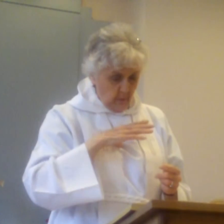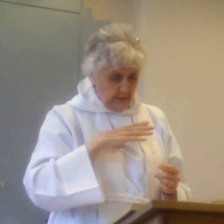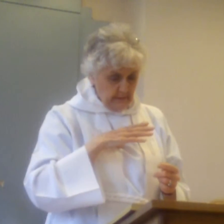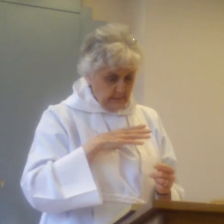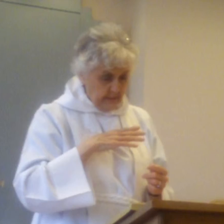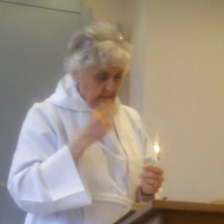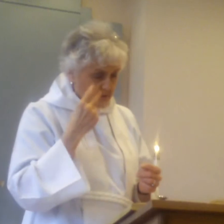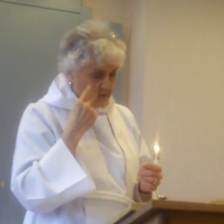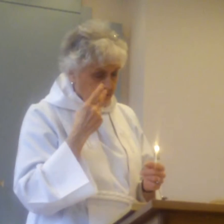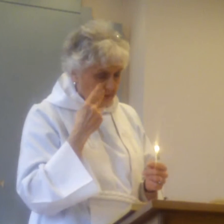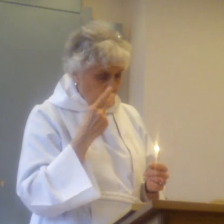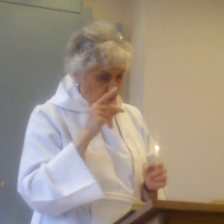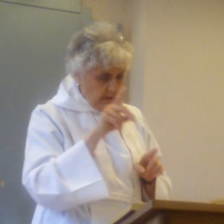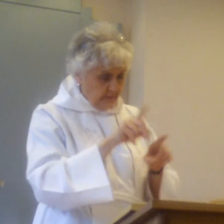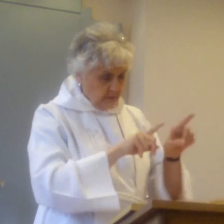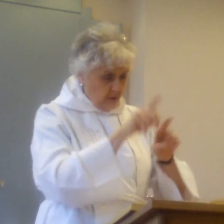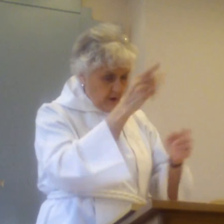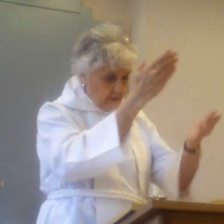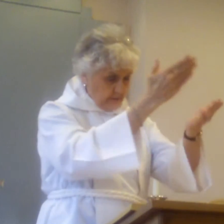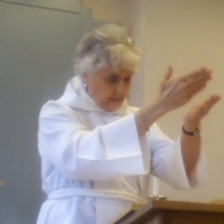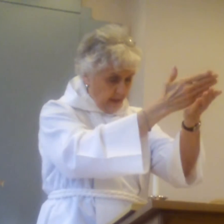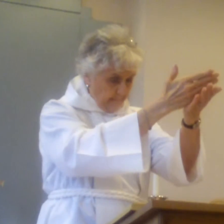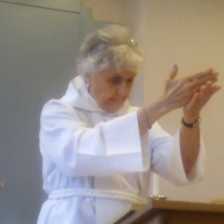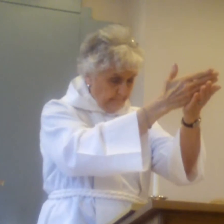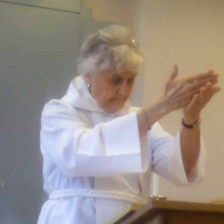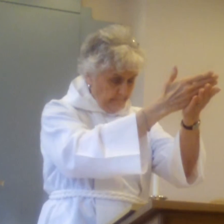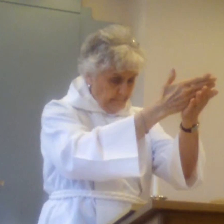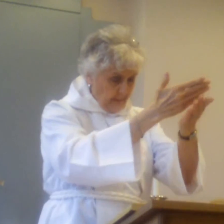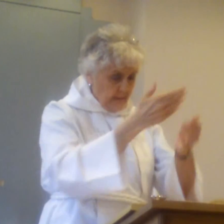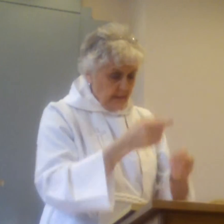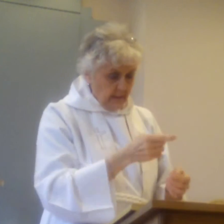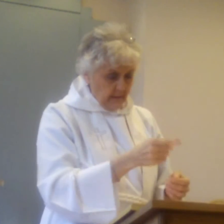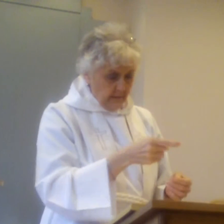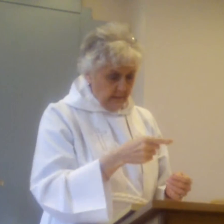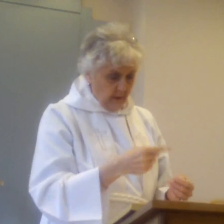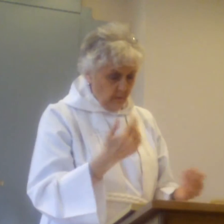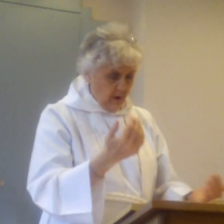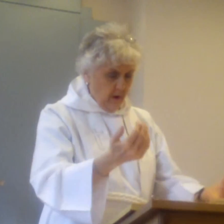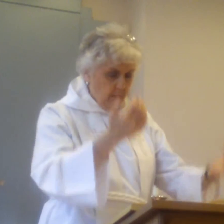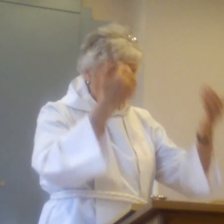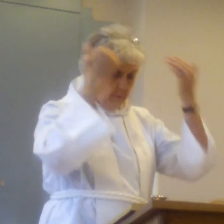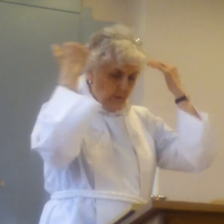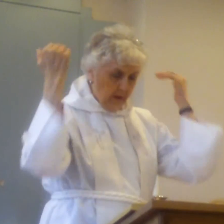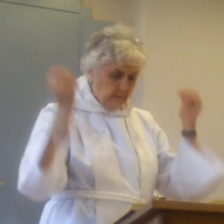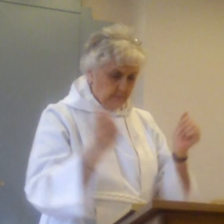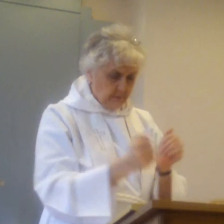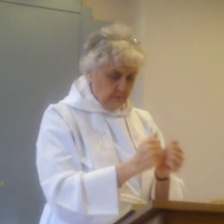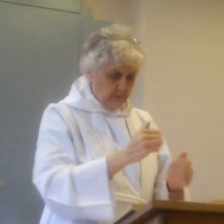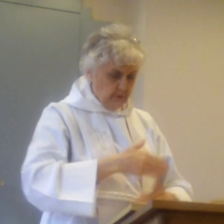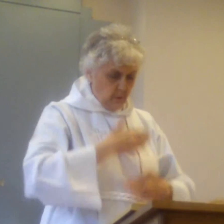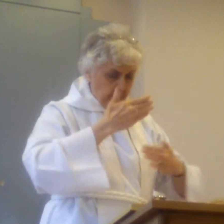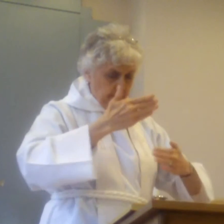the wise man saw the star that stopped, they were overwhelmed with joy.